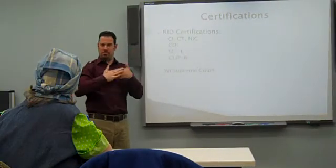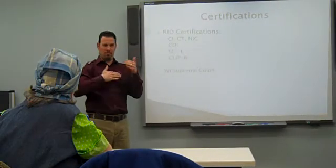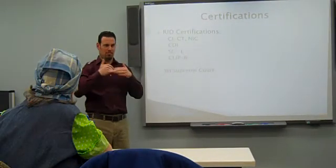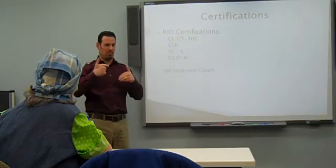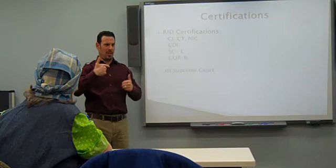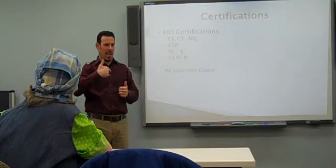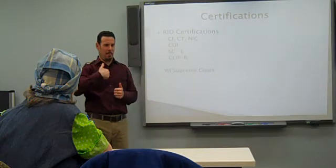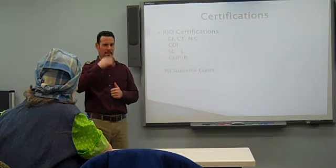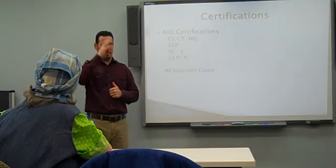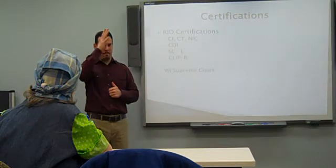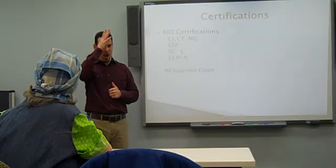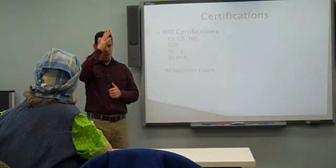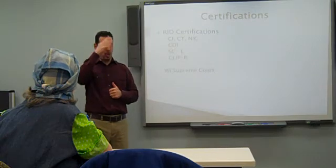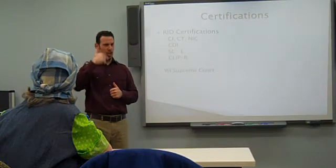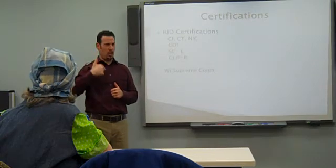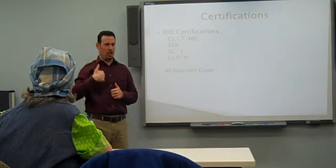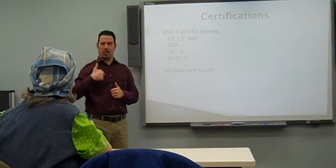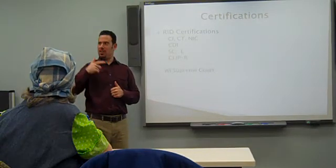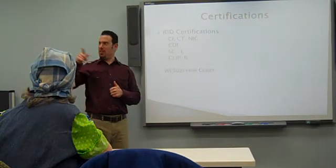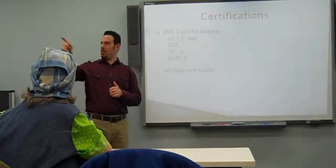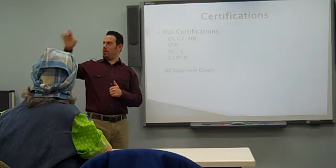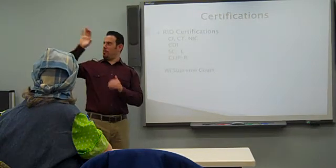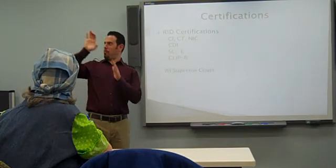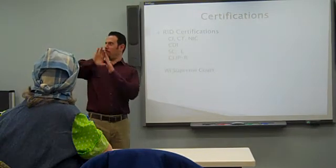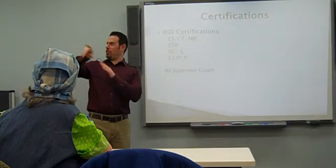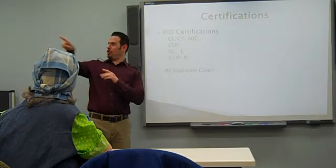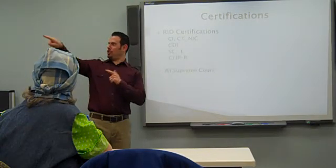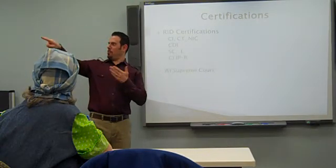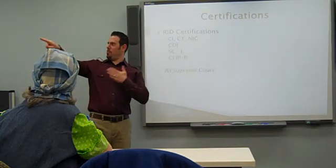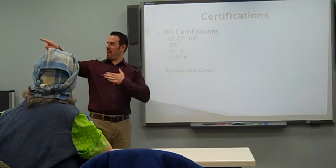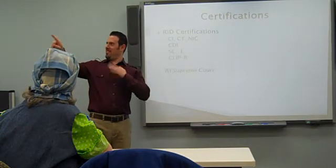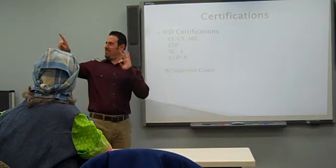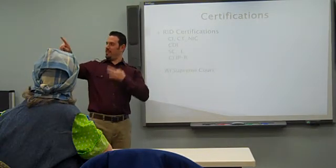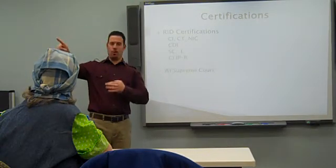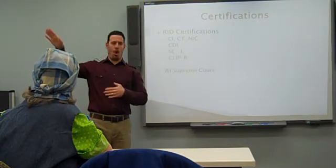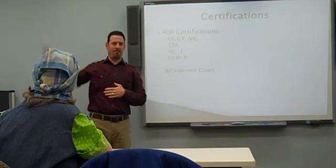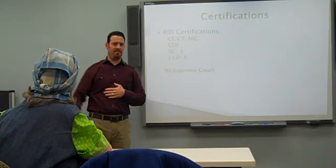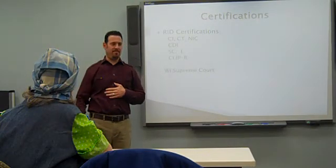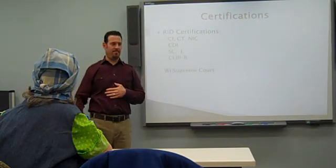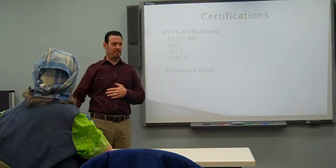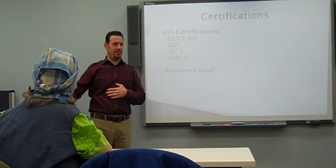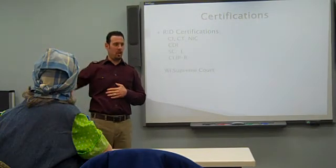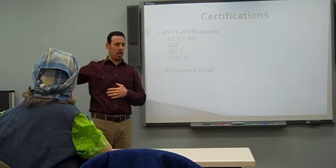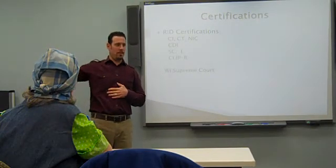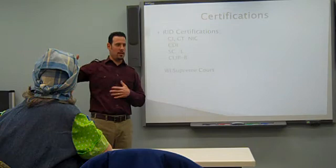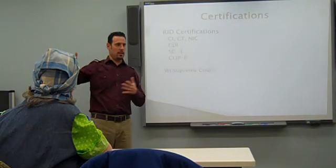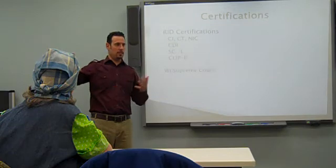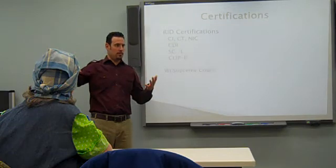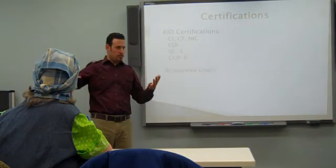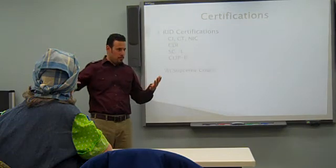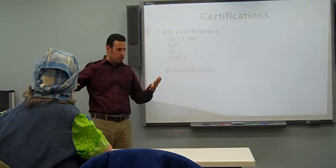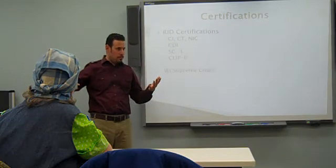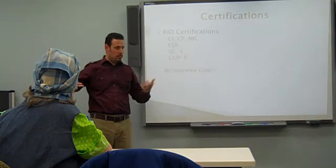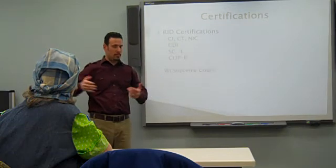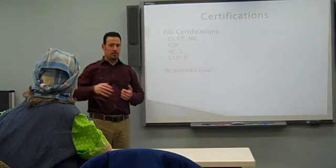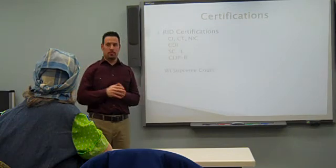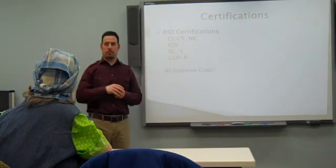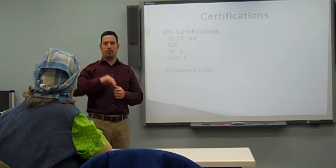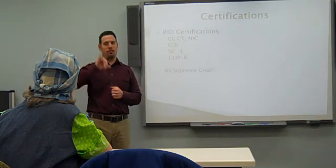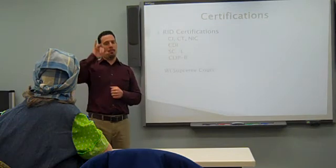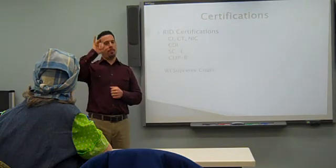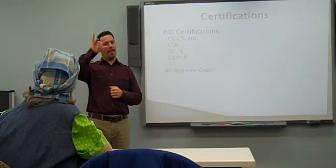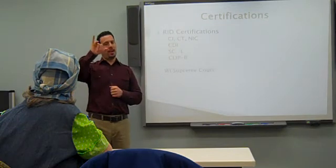They can walk into your house and tell you how to change it. If you have pictures on the wall, they can tell you to take it down. They don't like the way it